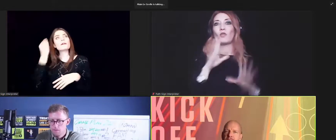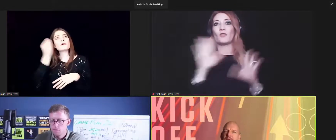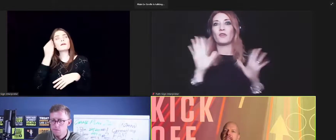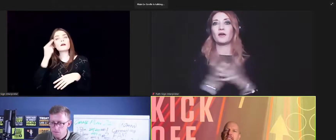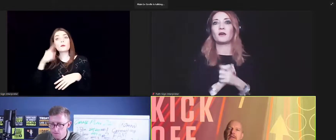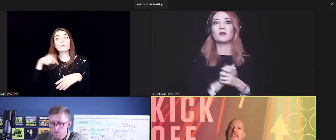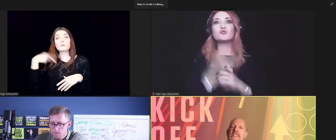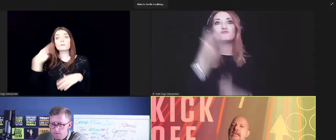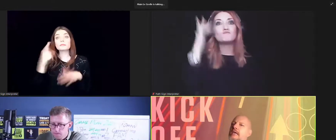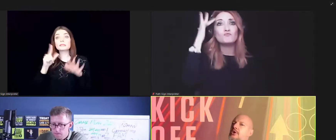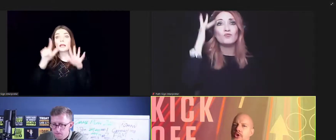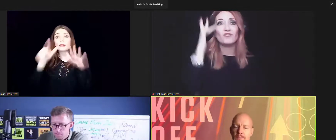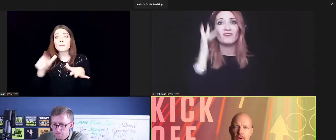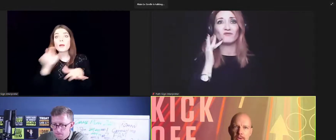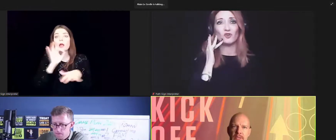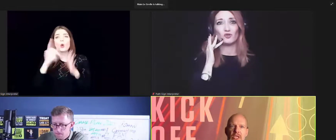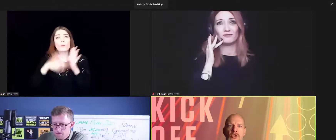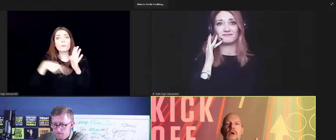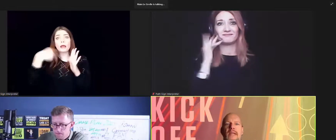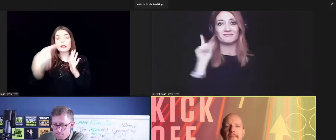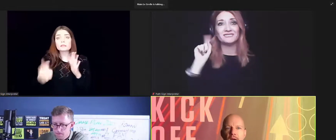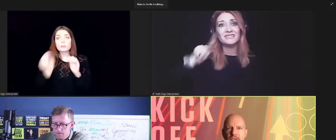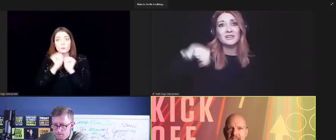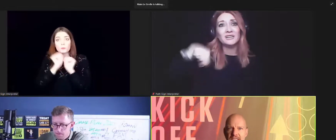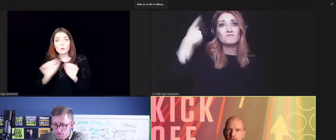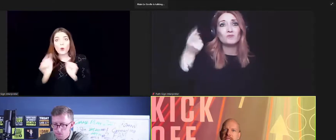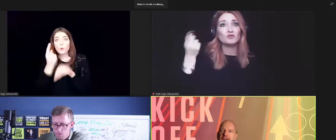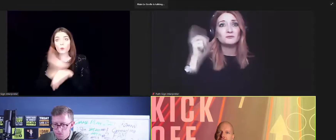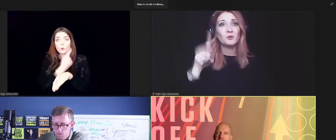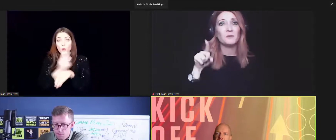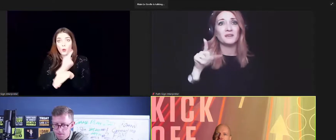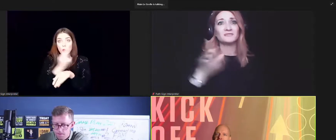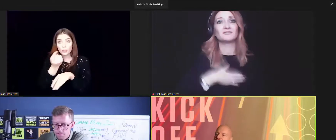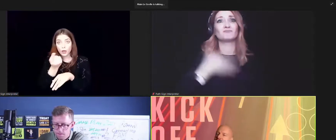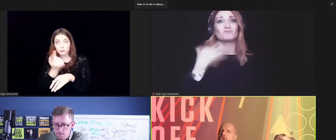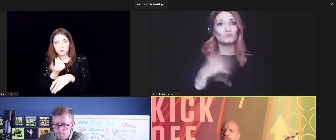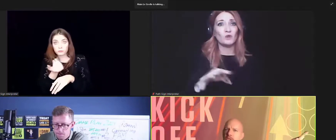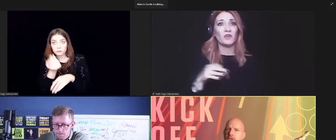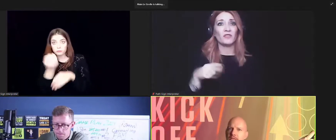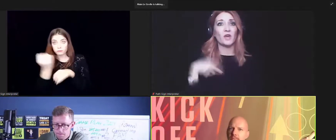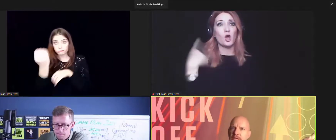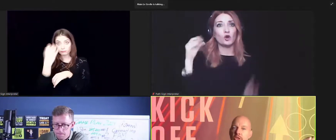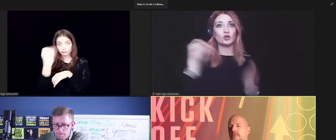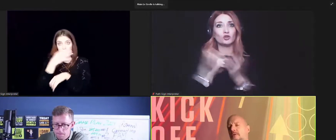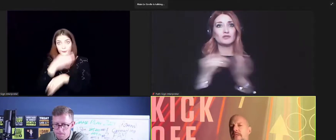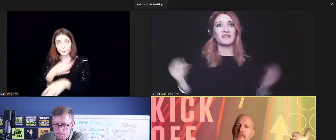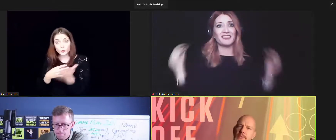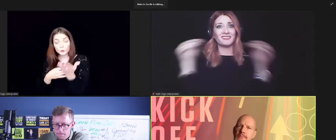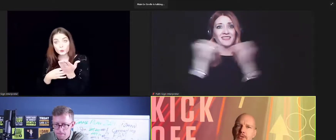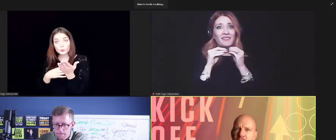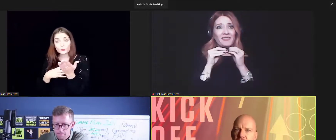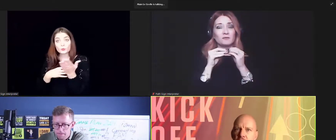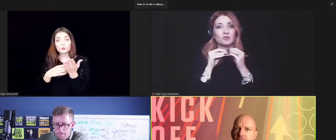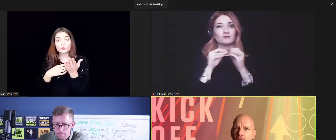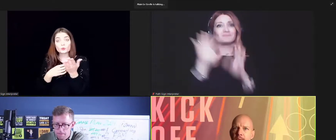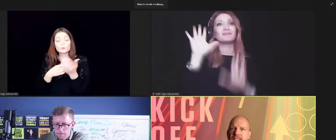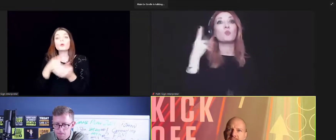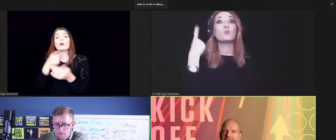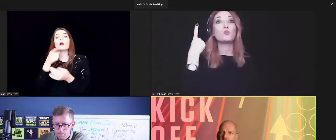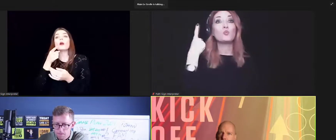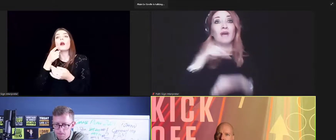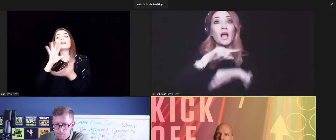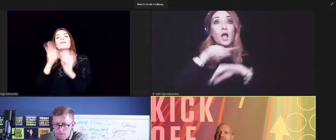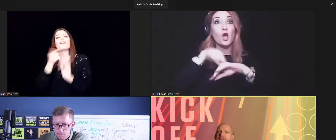hour. And he directly said, no problem. So what I'm asking you guys is, I just put a little picture, not me, somebody put a picture on